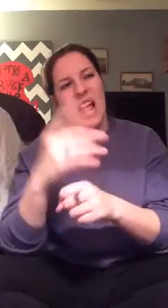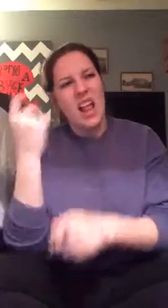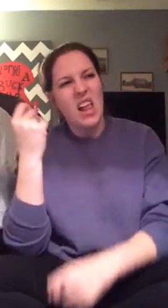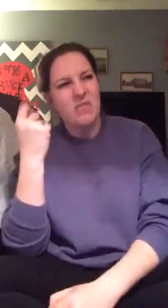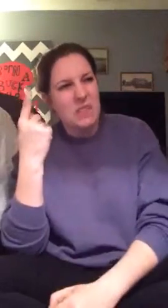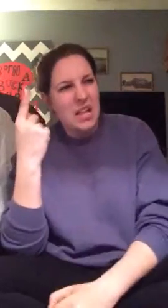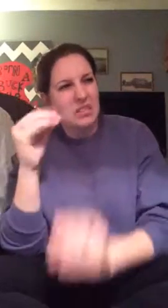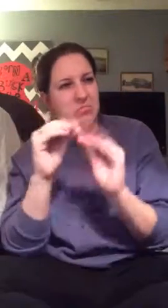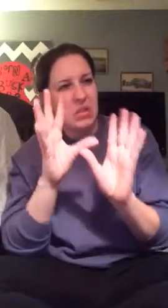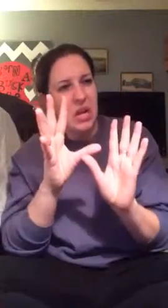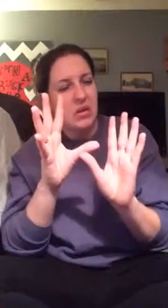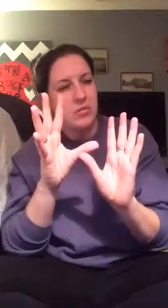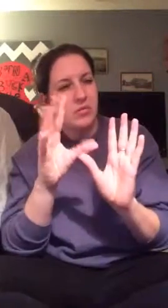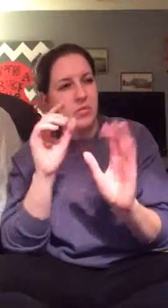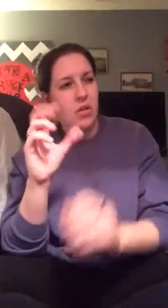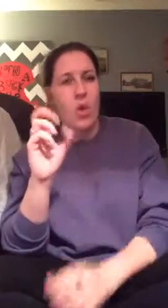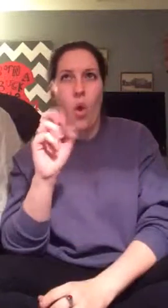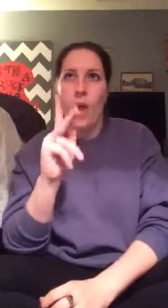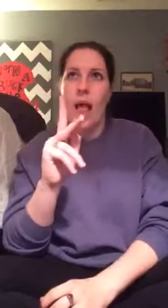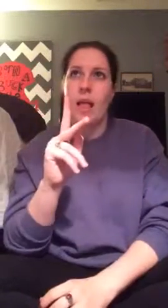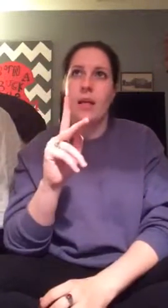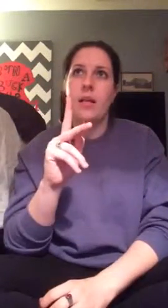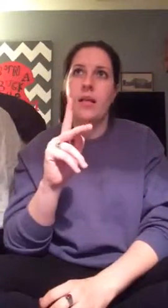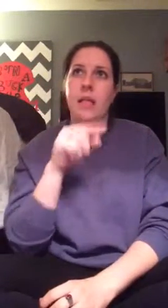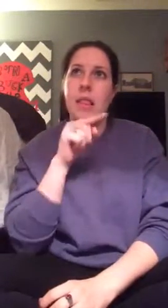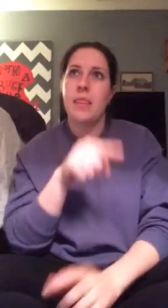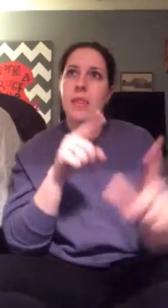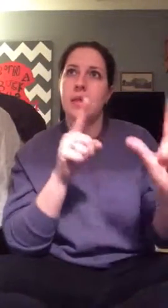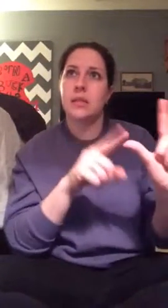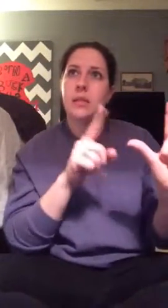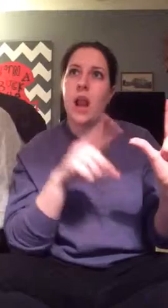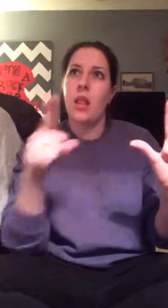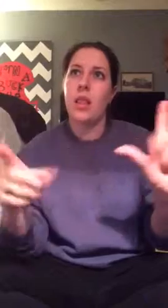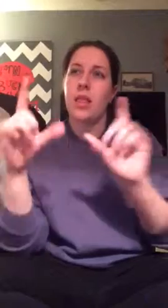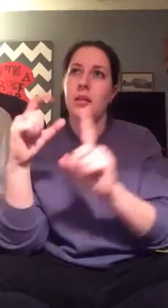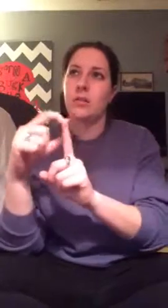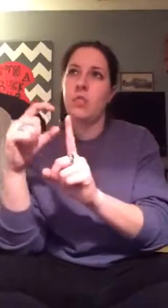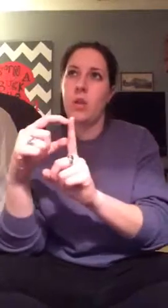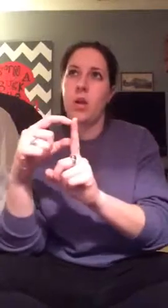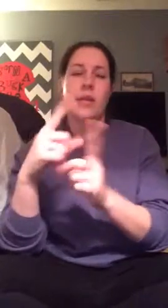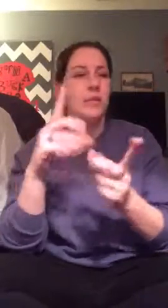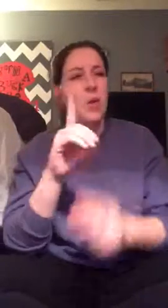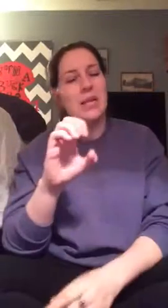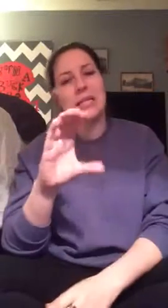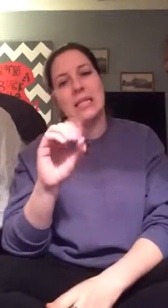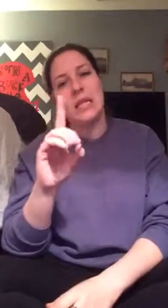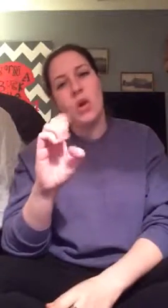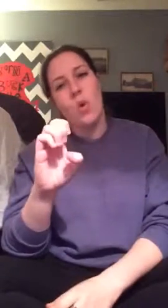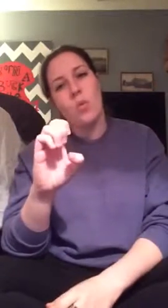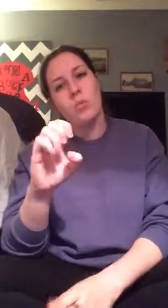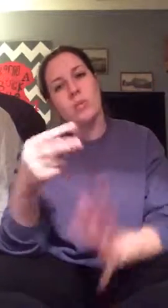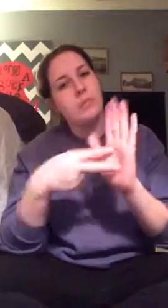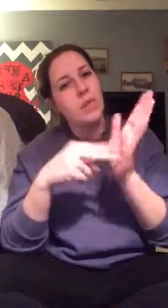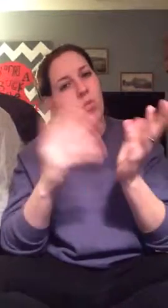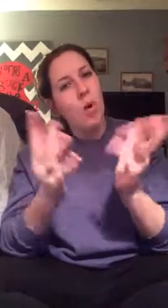sense, oh, this corresponds to this word, and it means it's an apple. What do we mean by decoding with respect to the Broca's area, with